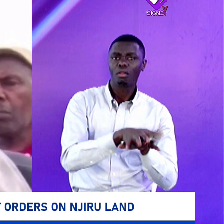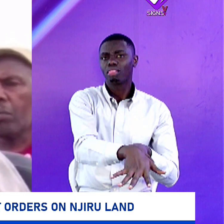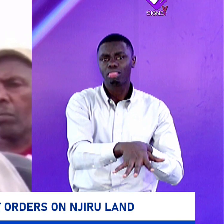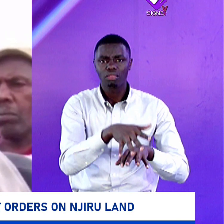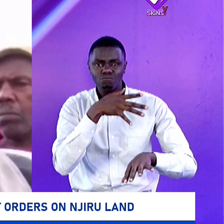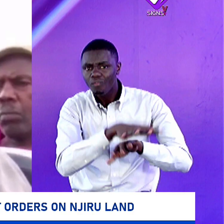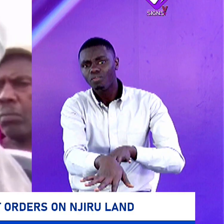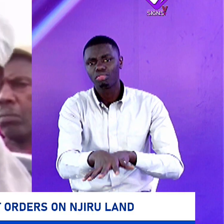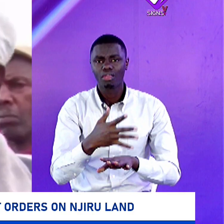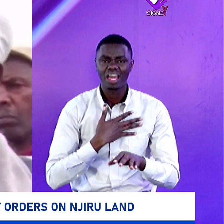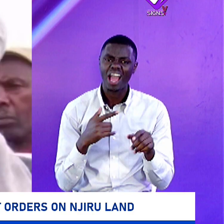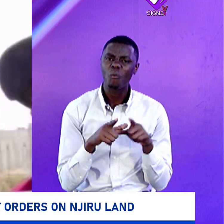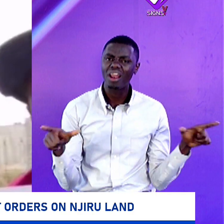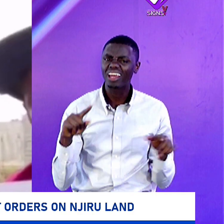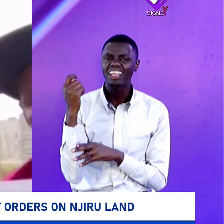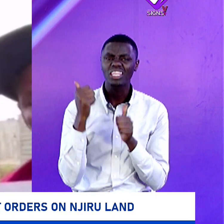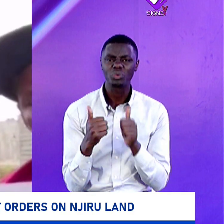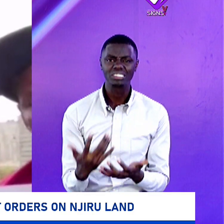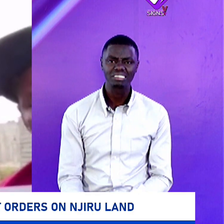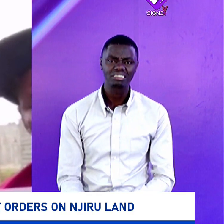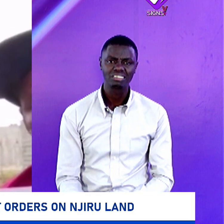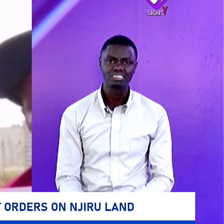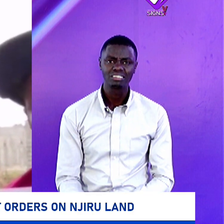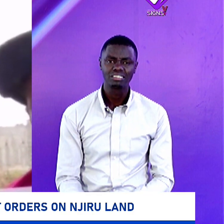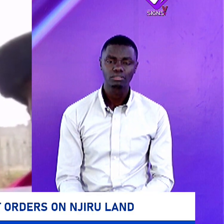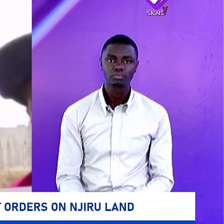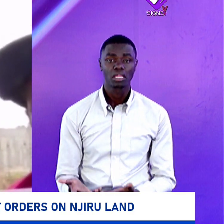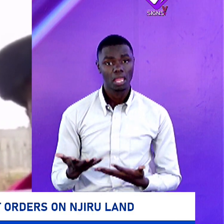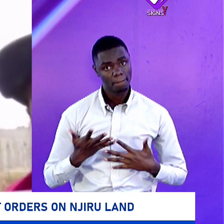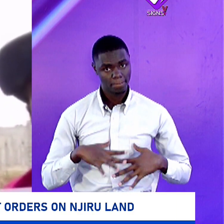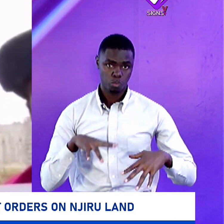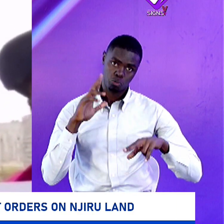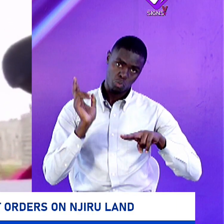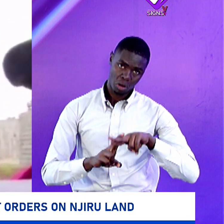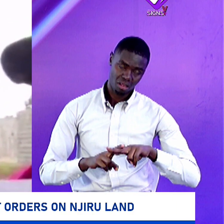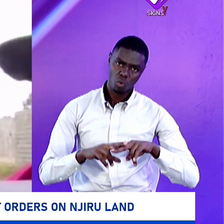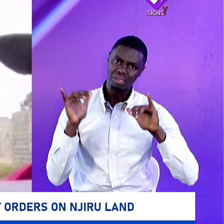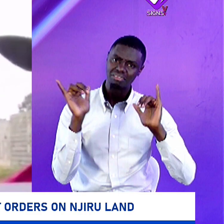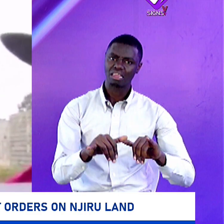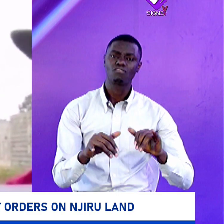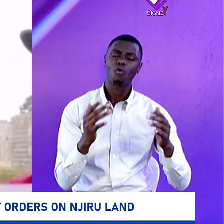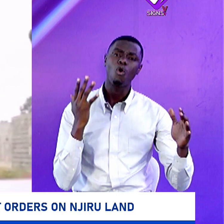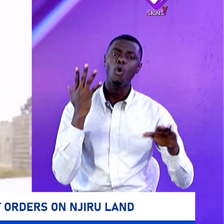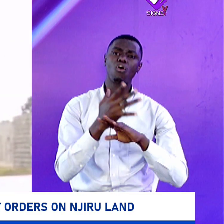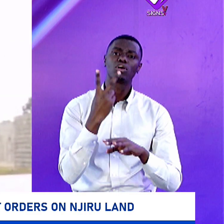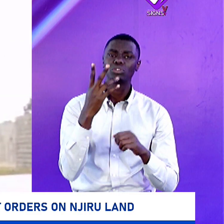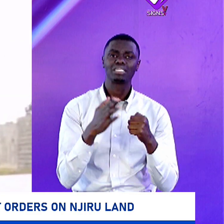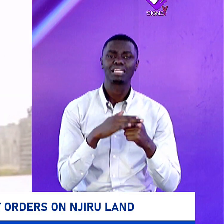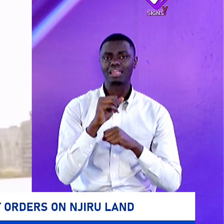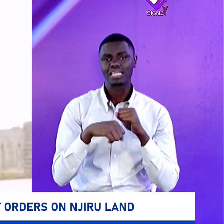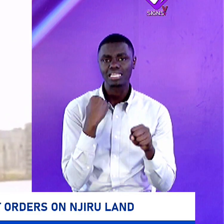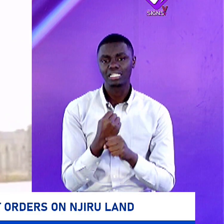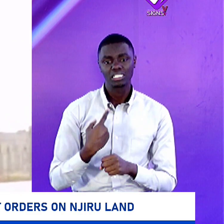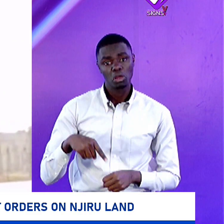yetu wako Kenya gani? Wetu wenye walikaa hapo more than 29 years, si tumekuja